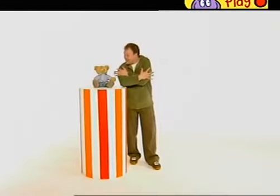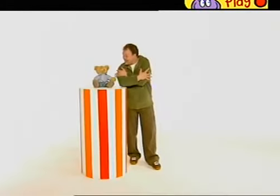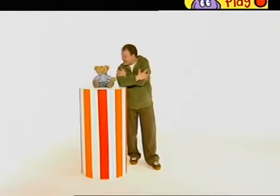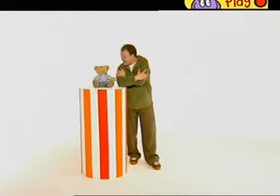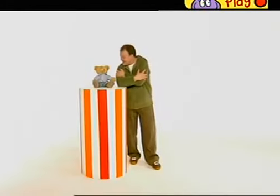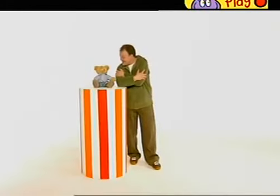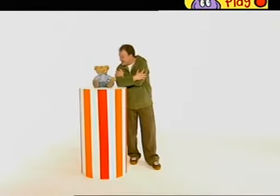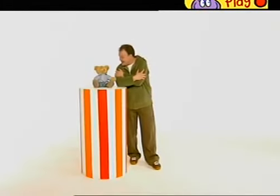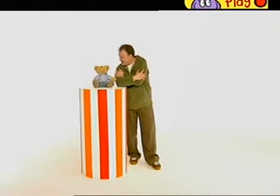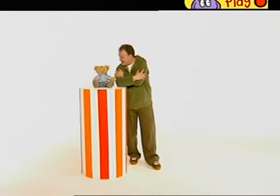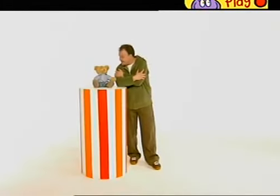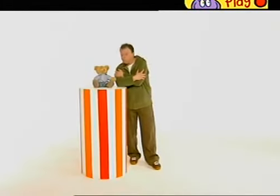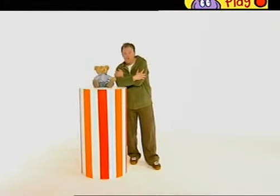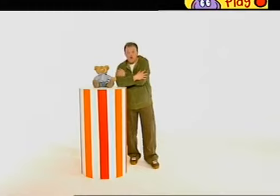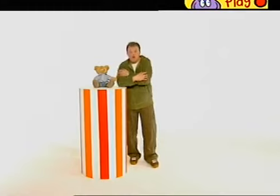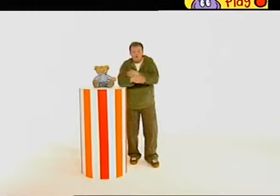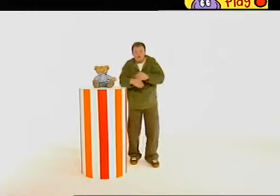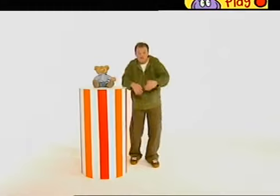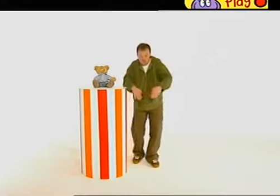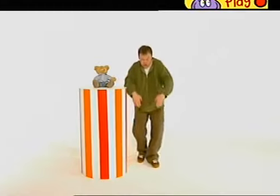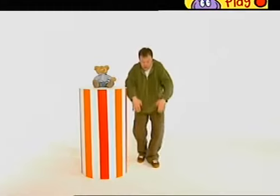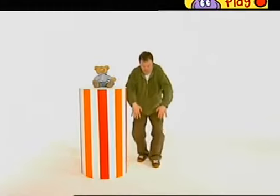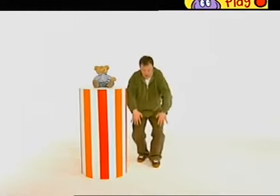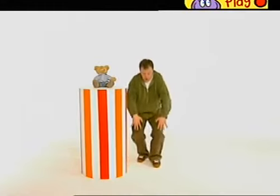Teddy bear, teddy bear, reach down low.